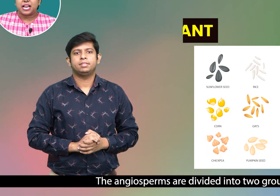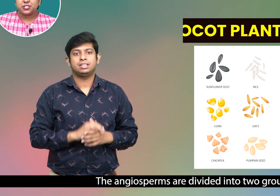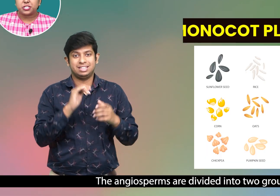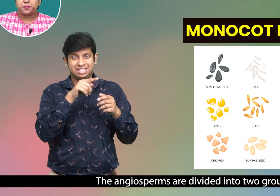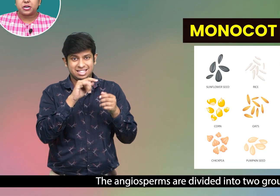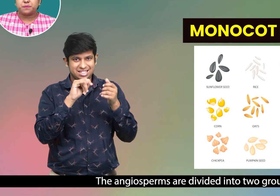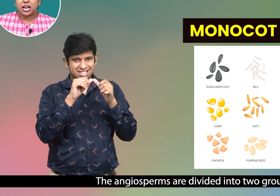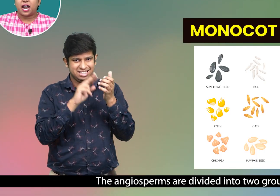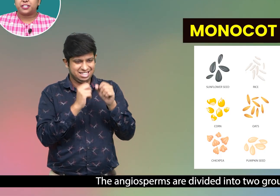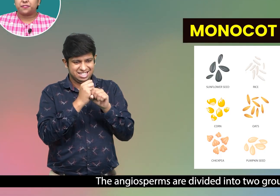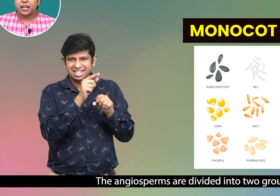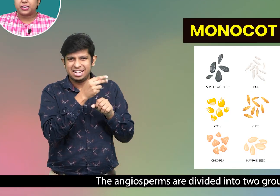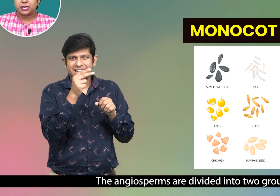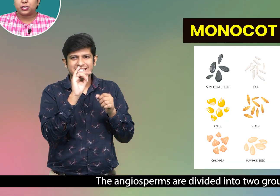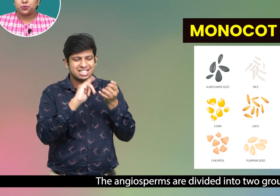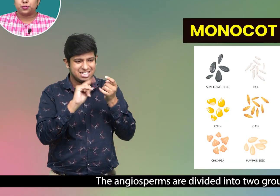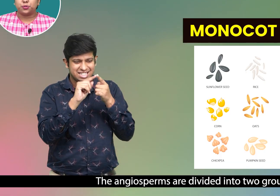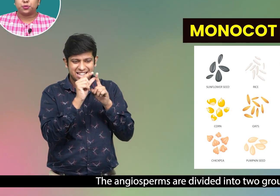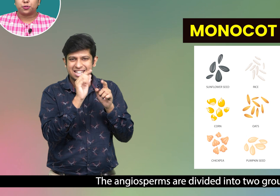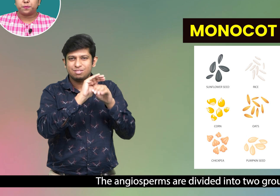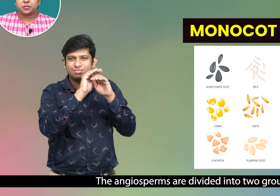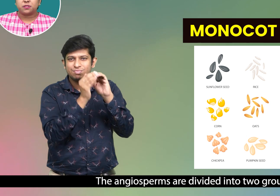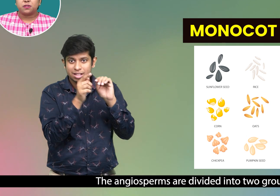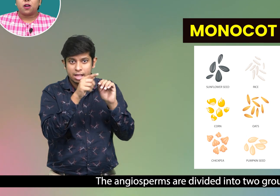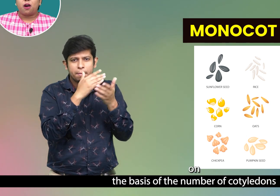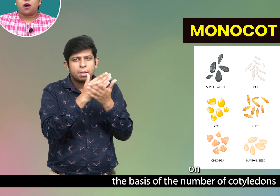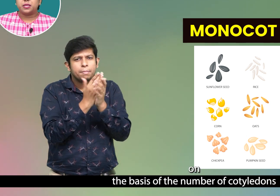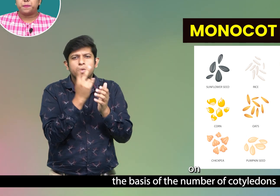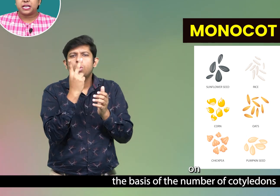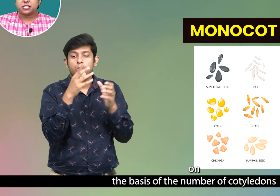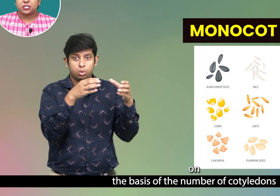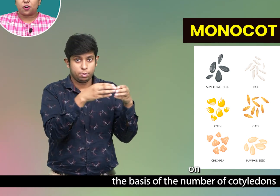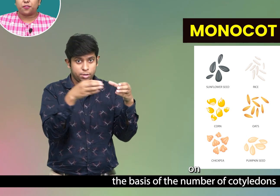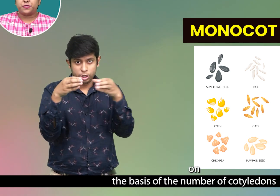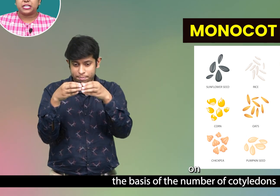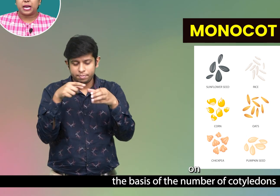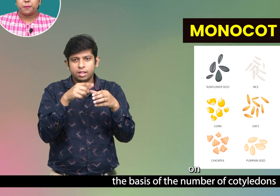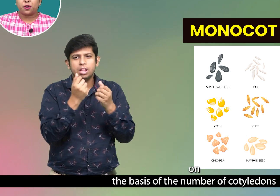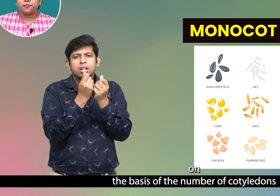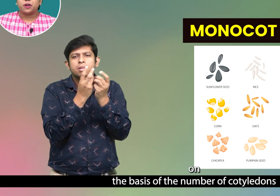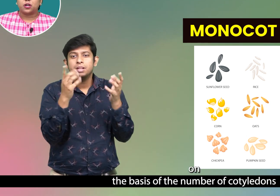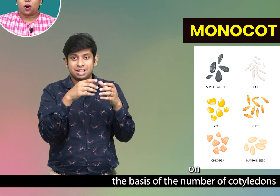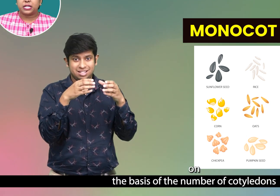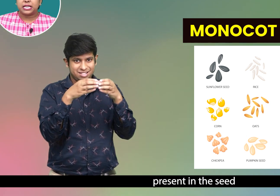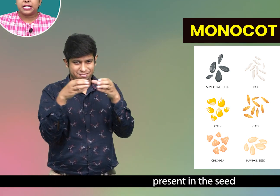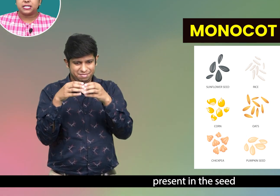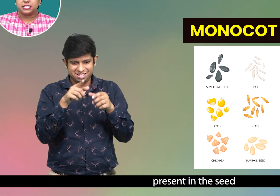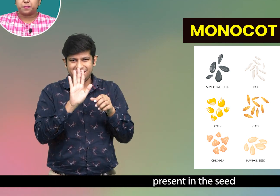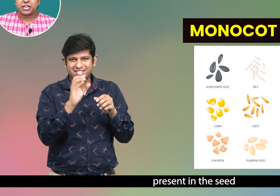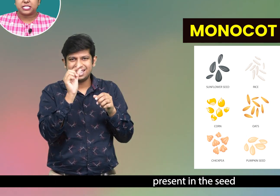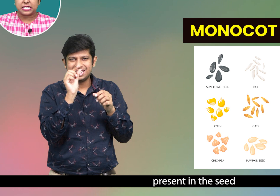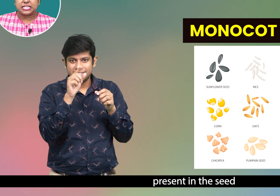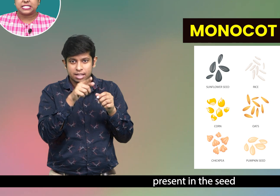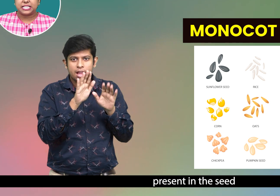The angiosperms are divided into two groups on the basis of the number of